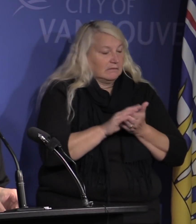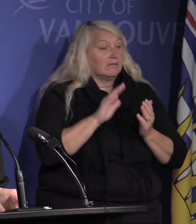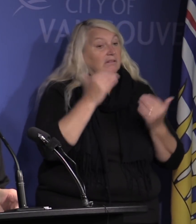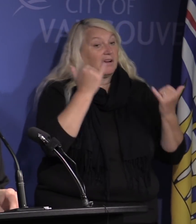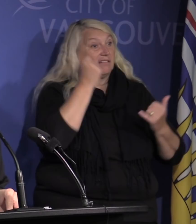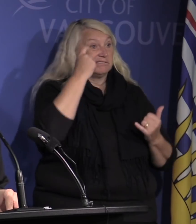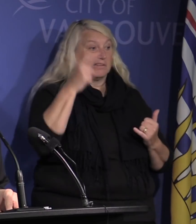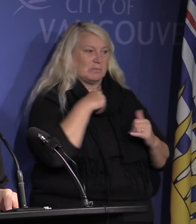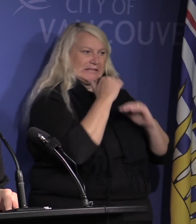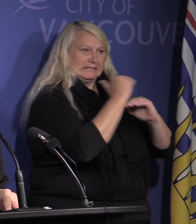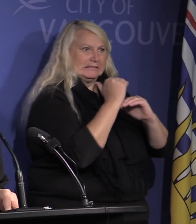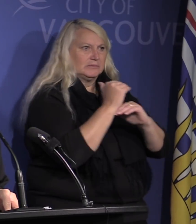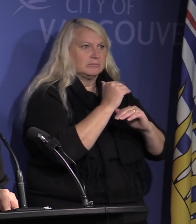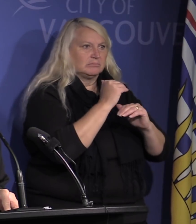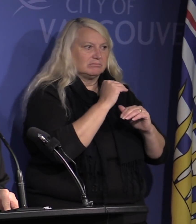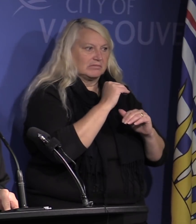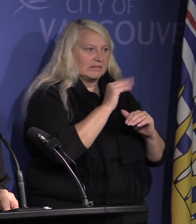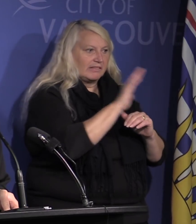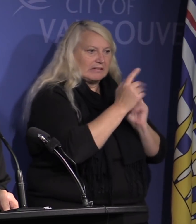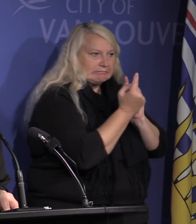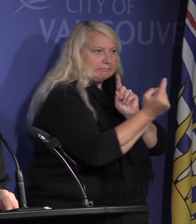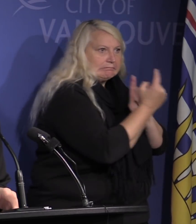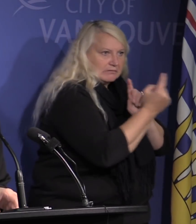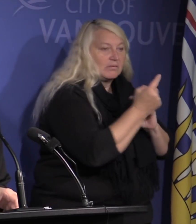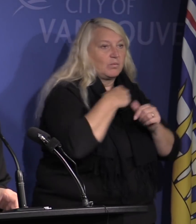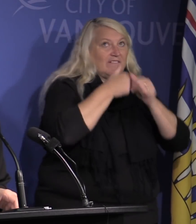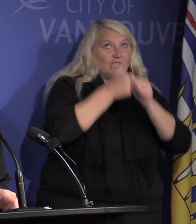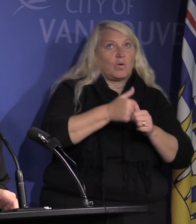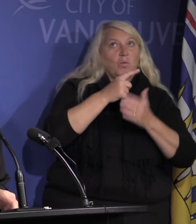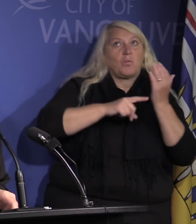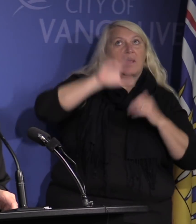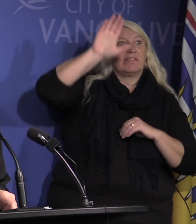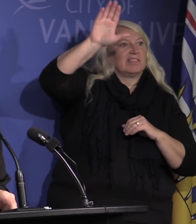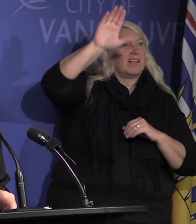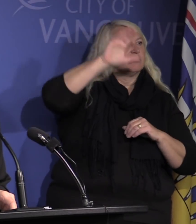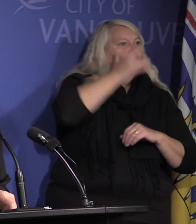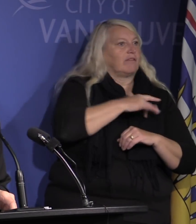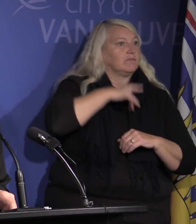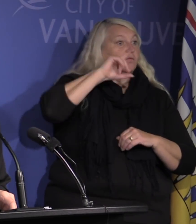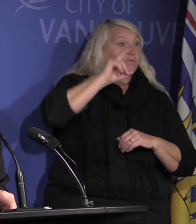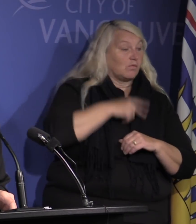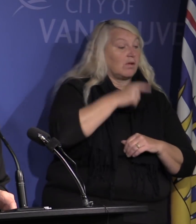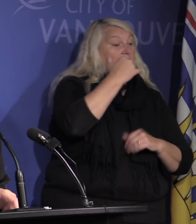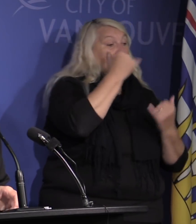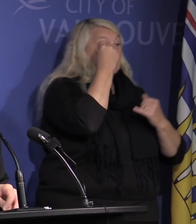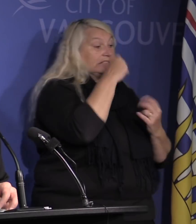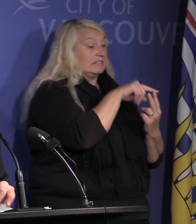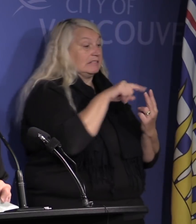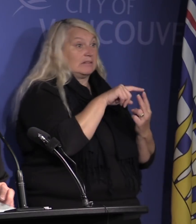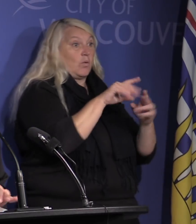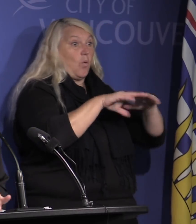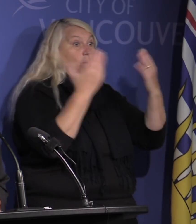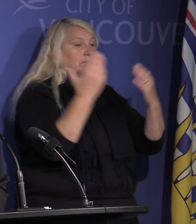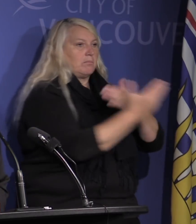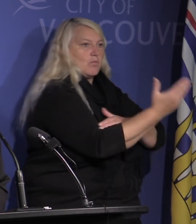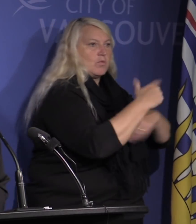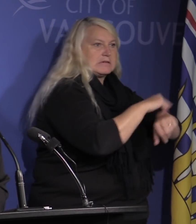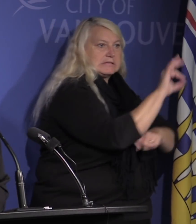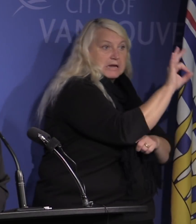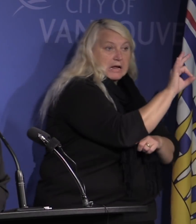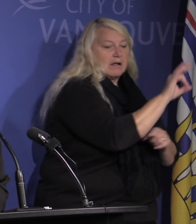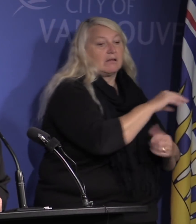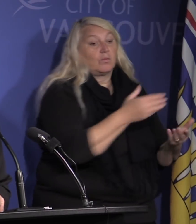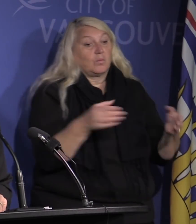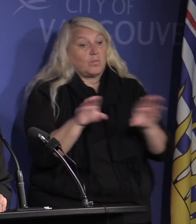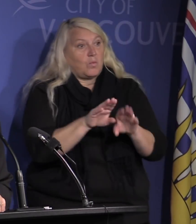space in line with provincial guidelines. Our operating hours at Carnegie and Evelyn Saller are being shifted to 9 a.m. to 8 p.m. to serve